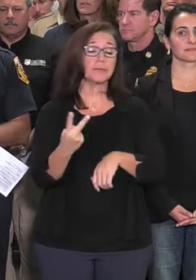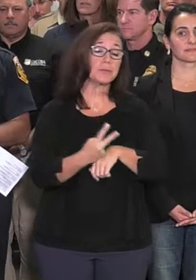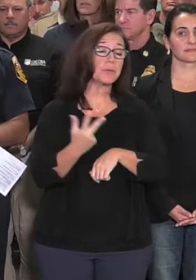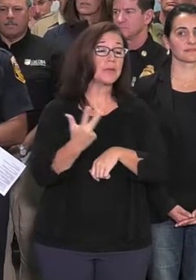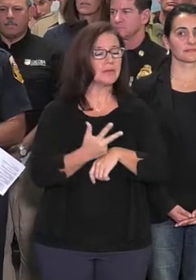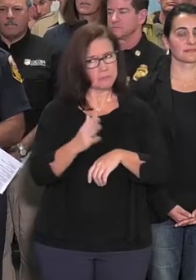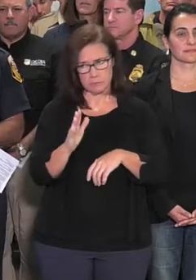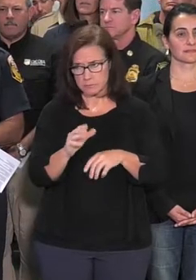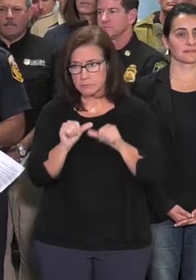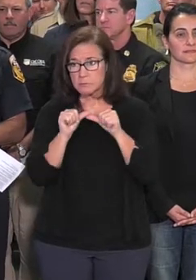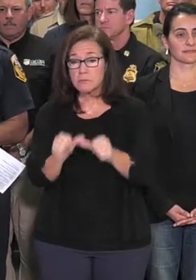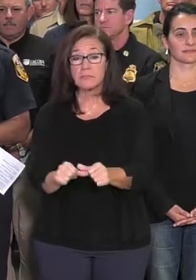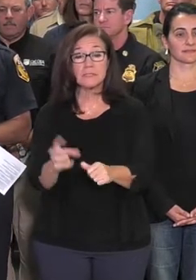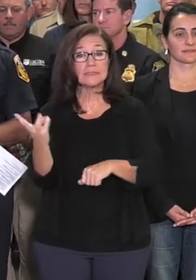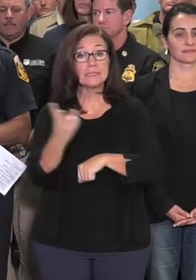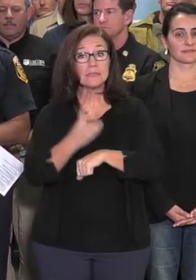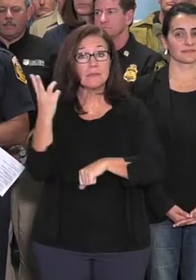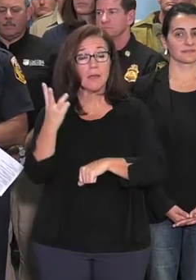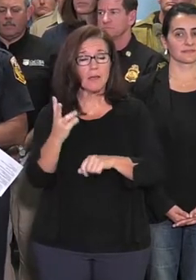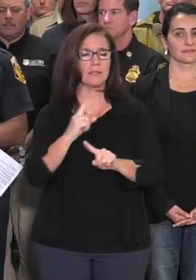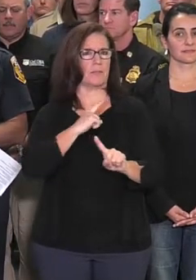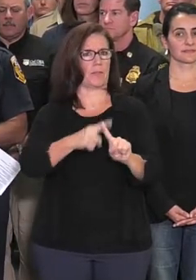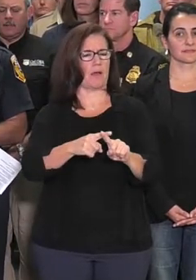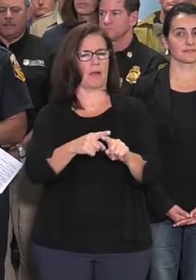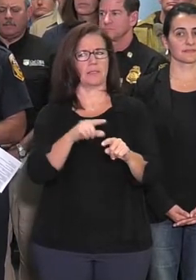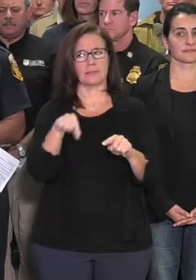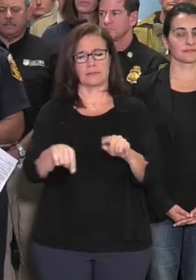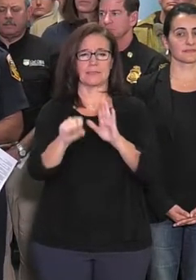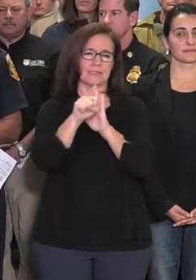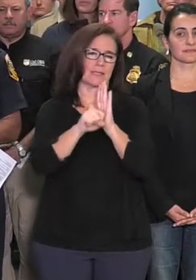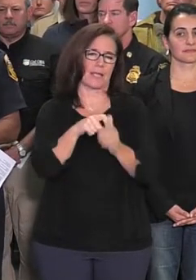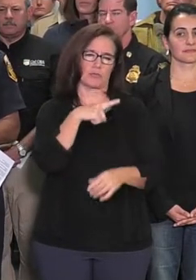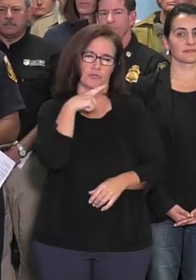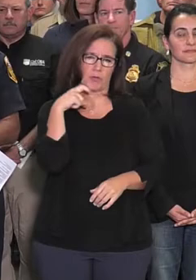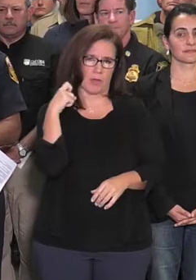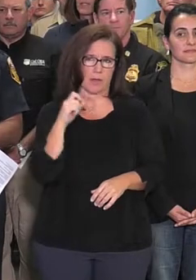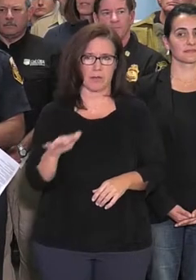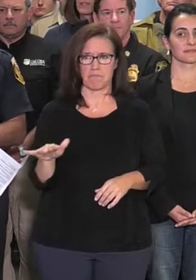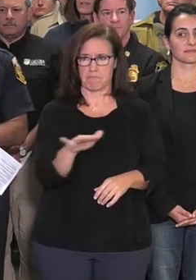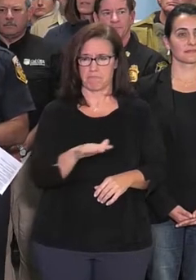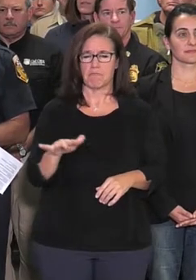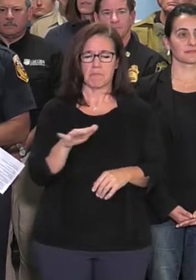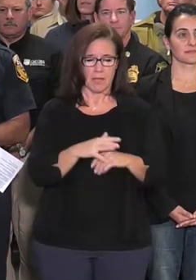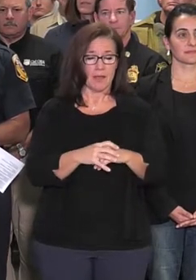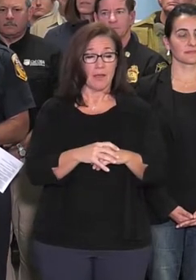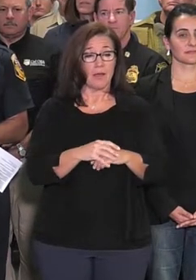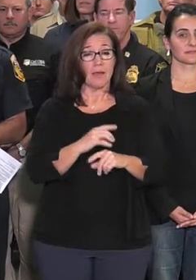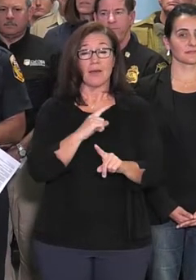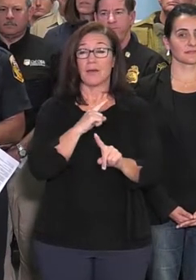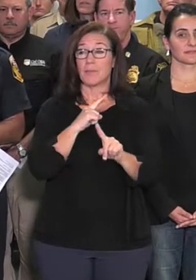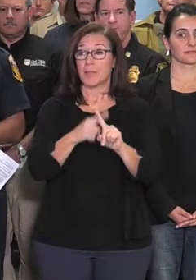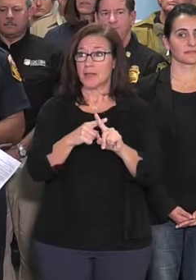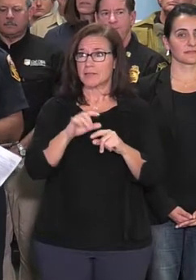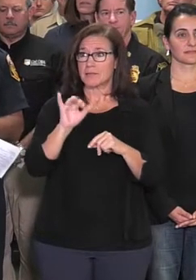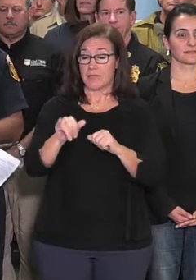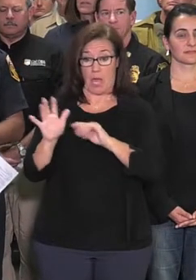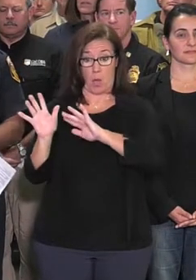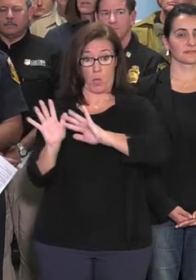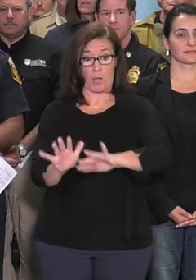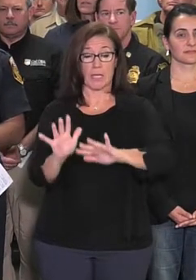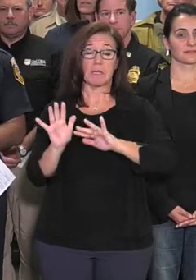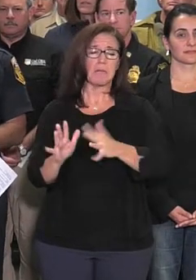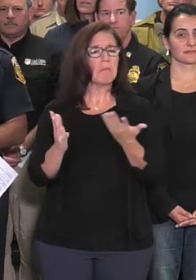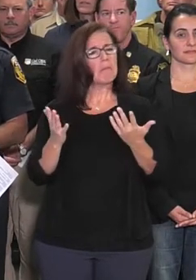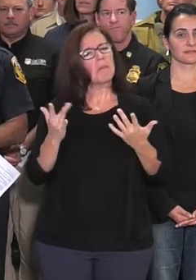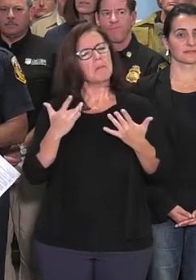sustained, as well as the dry conditions that continue throughout the Southland, and just the intensity of the winds. Some cases